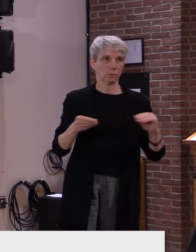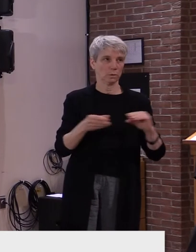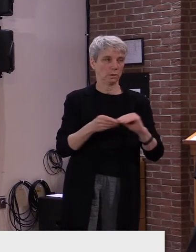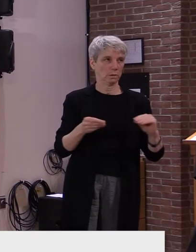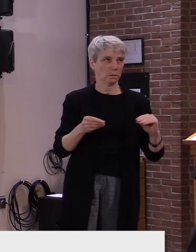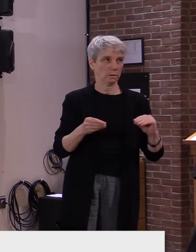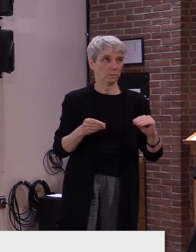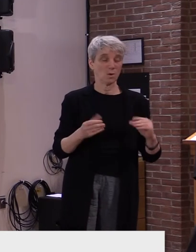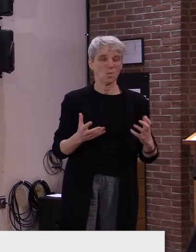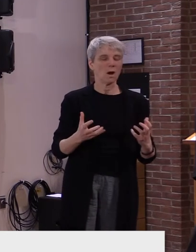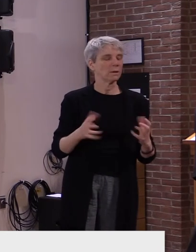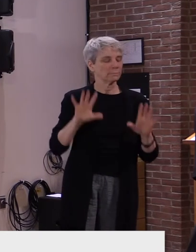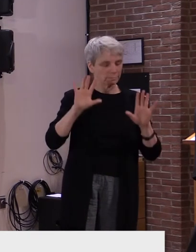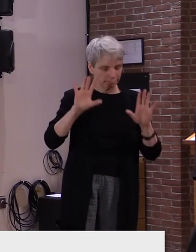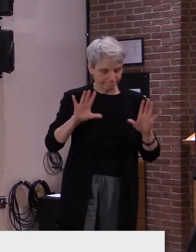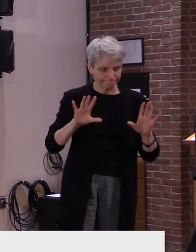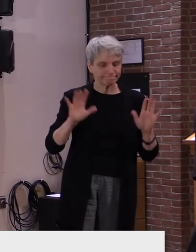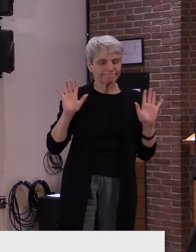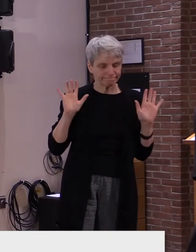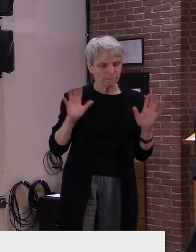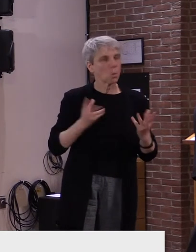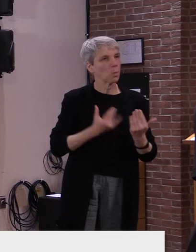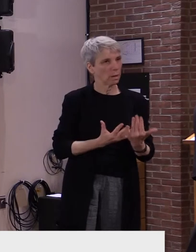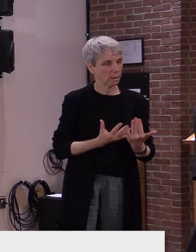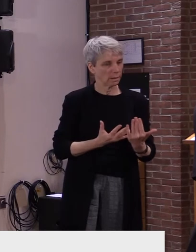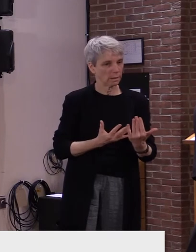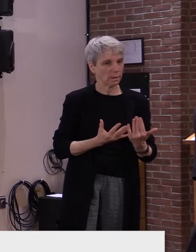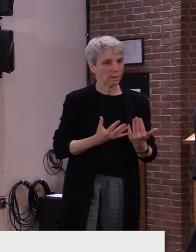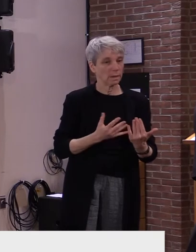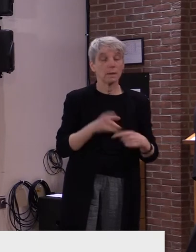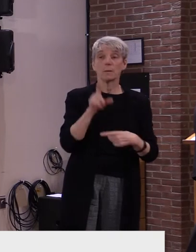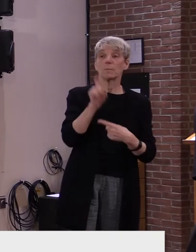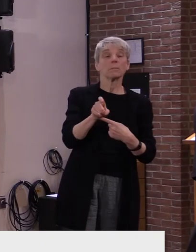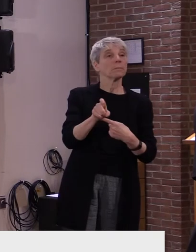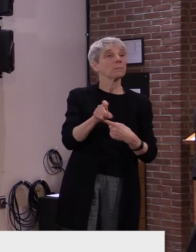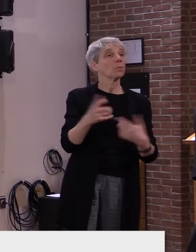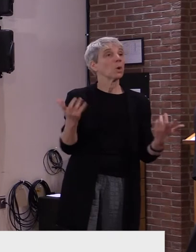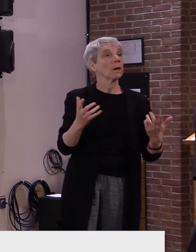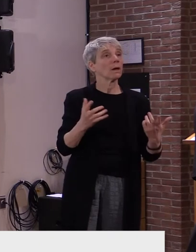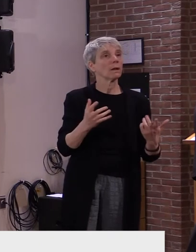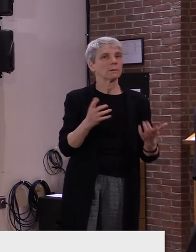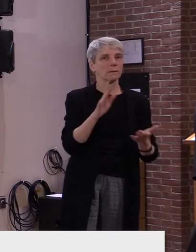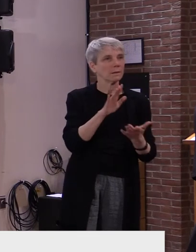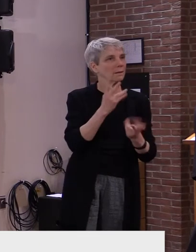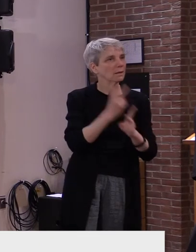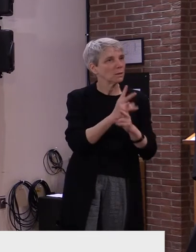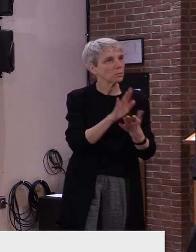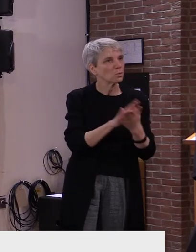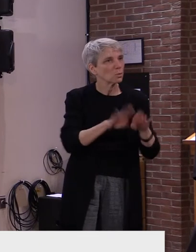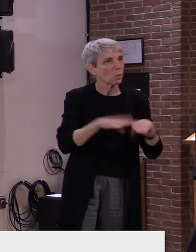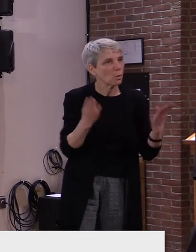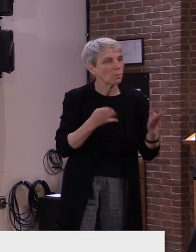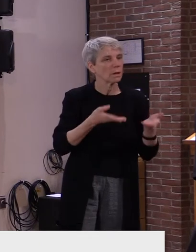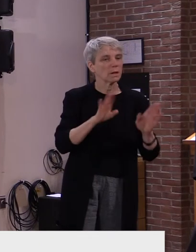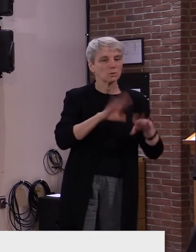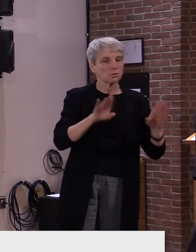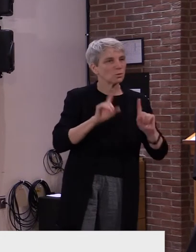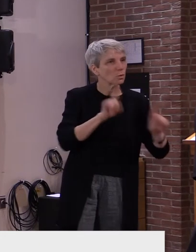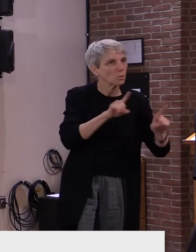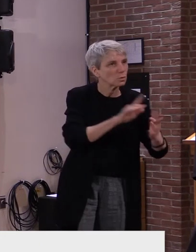to do is keep our kids in school for in-person learning and keep our businesses open and our workers